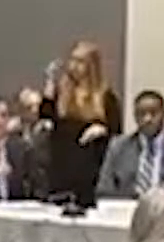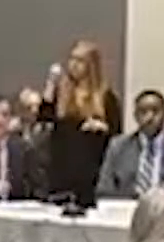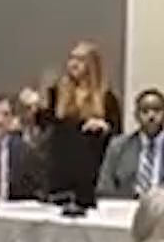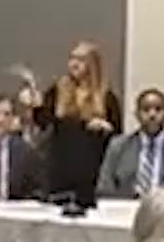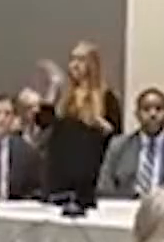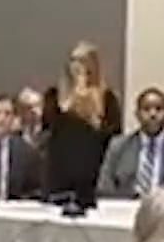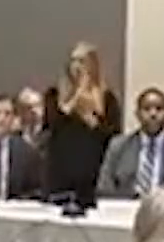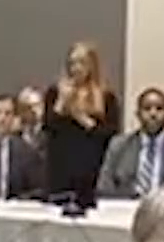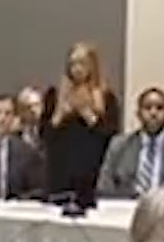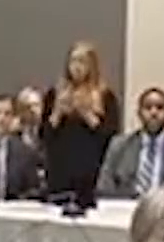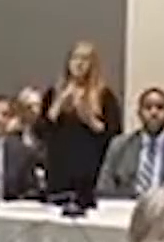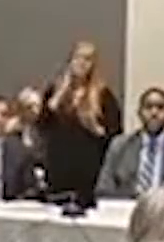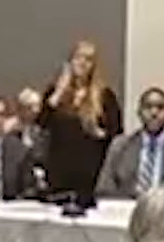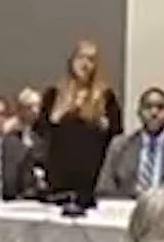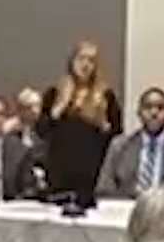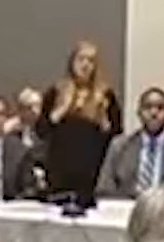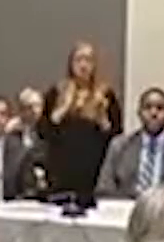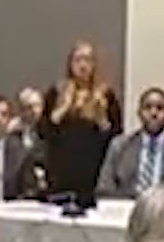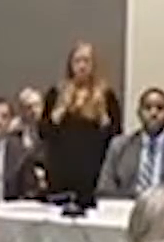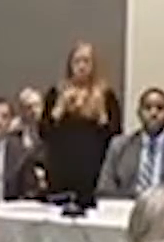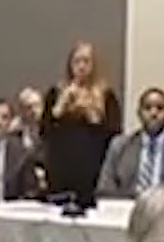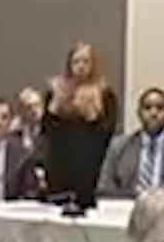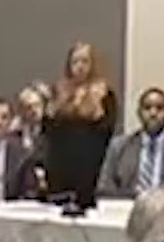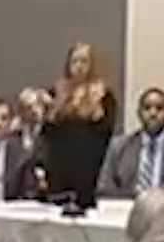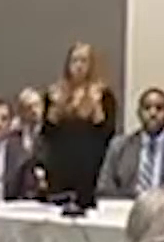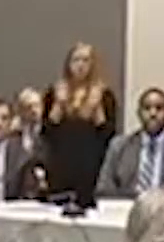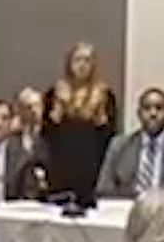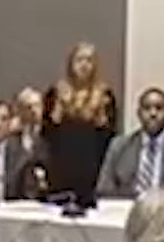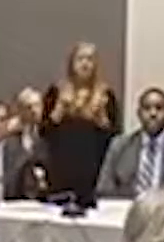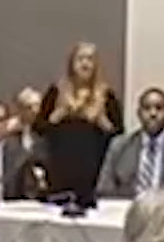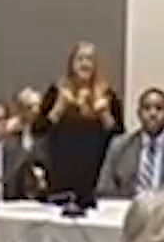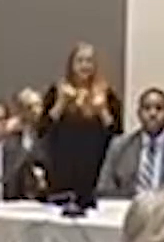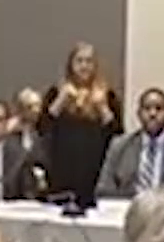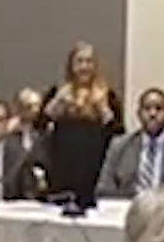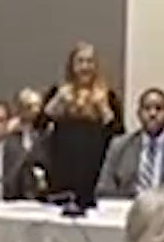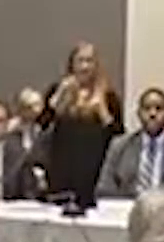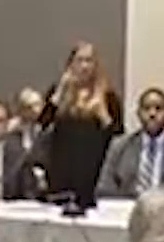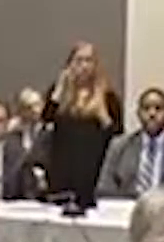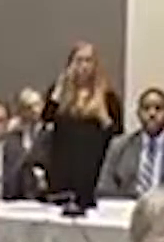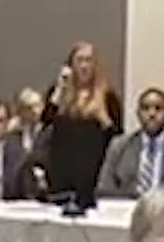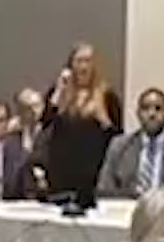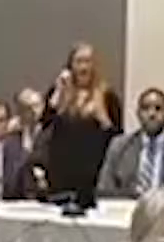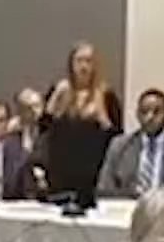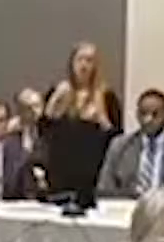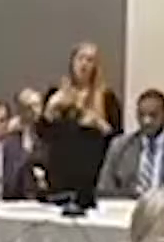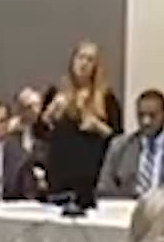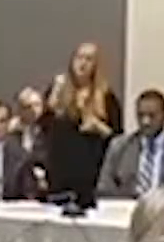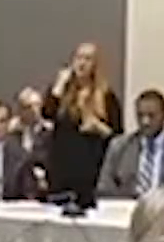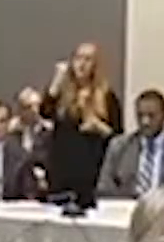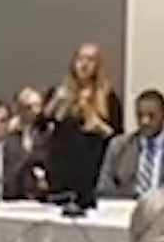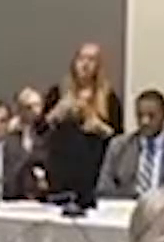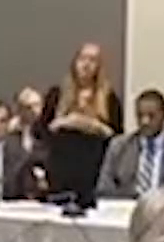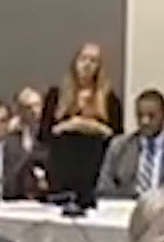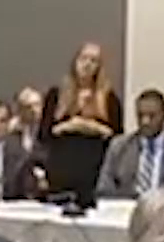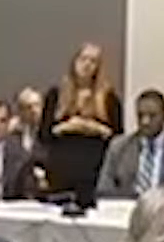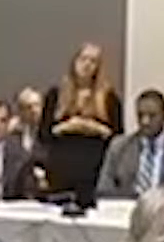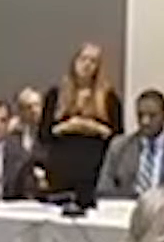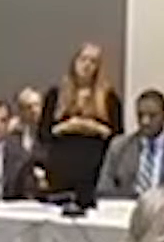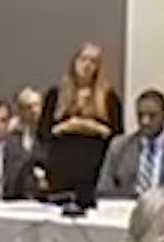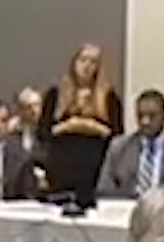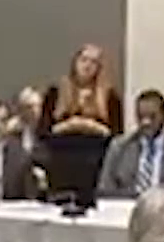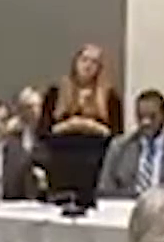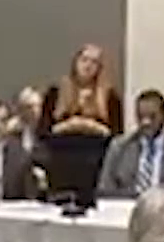at possible fixed charge waiver vouchers, lifeline rates, I like the idea of, again, I